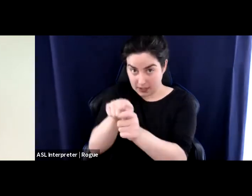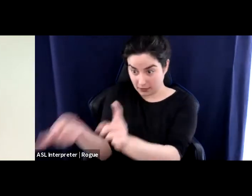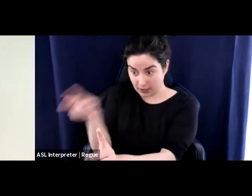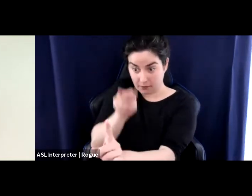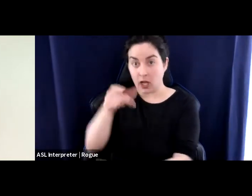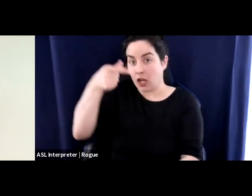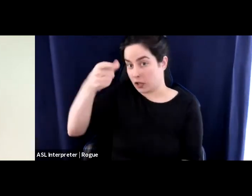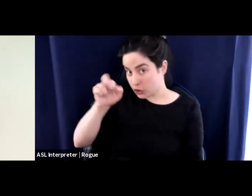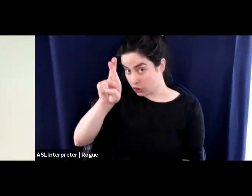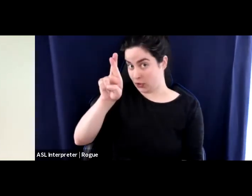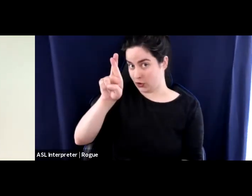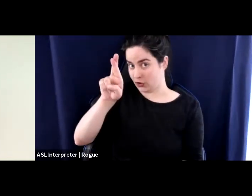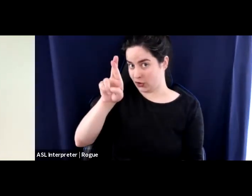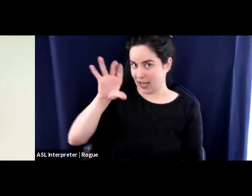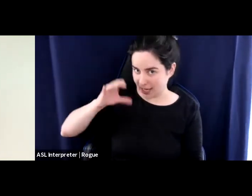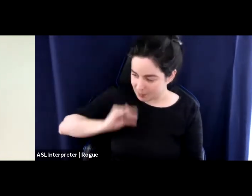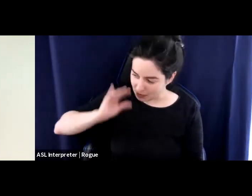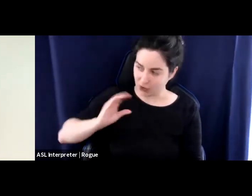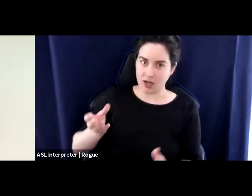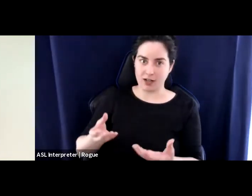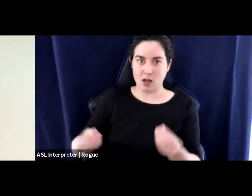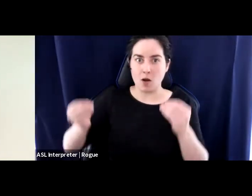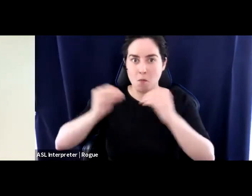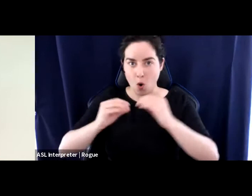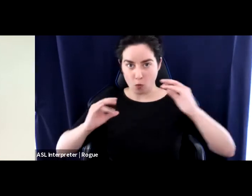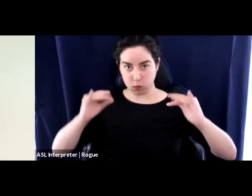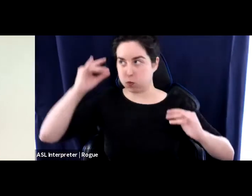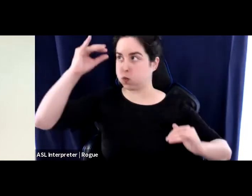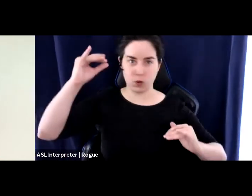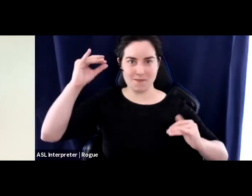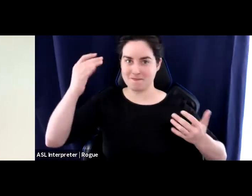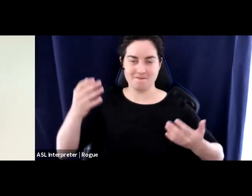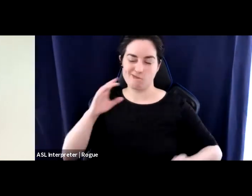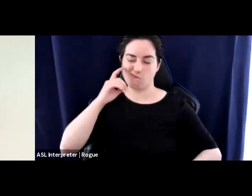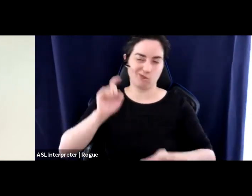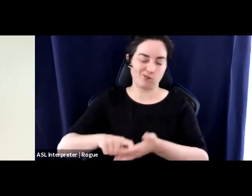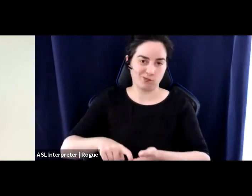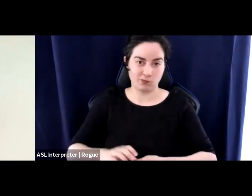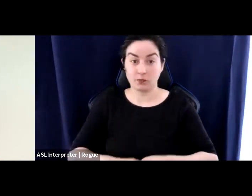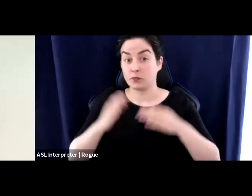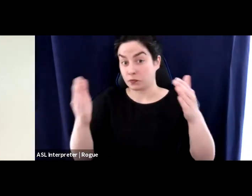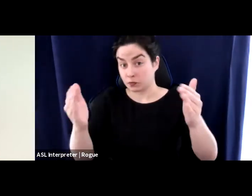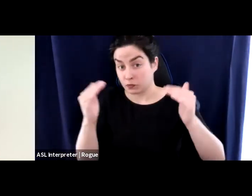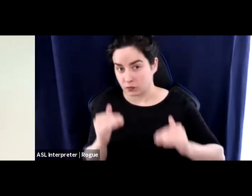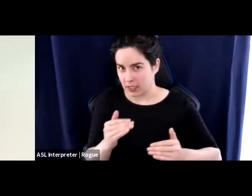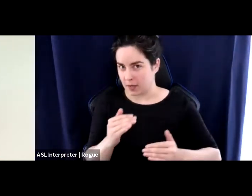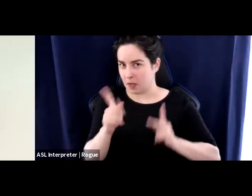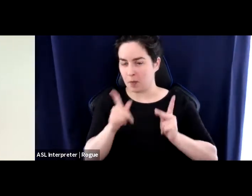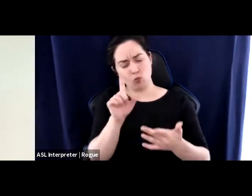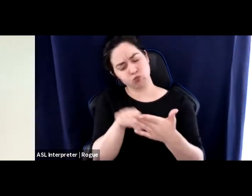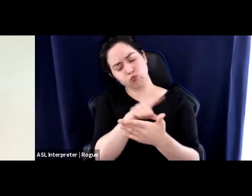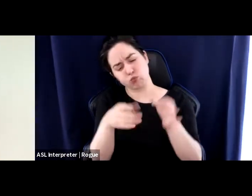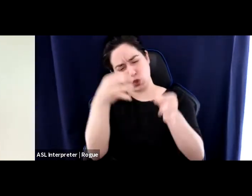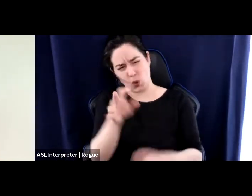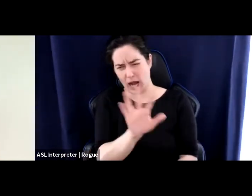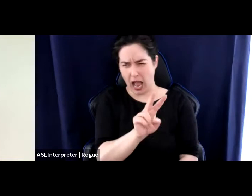assault. And critics have pointed out that a more explicit recognition by the Supreme Court would have recognized